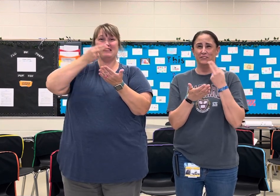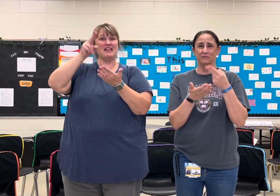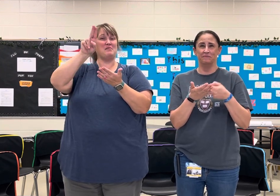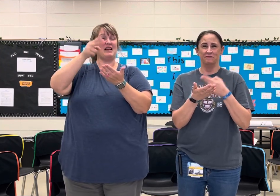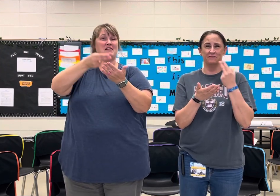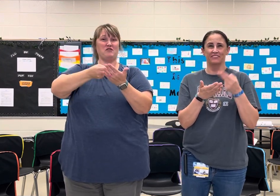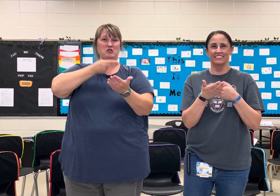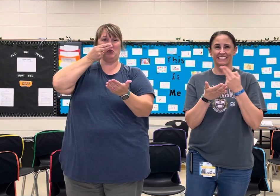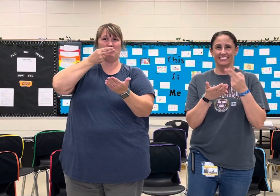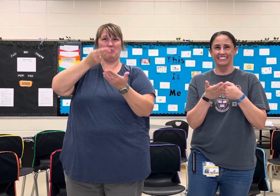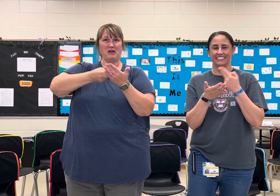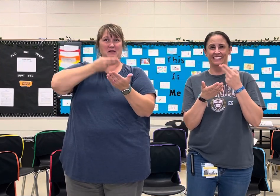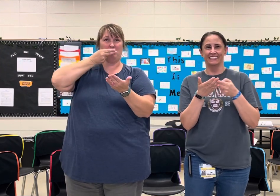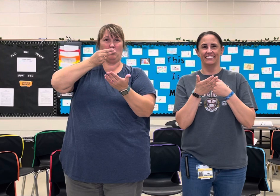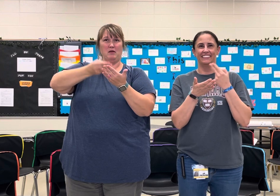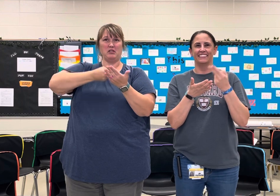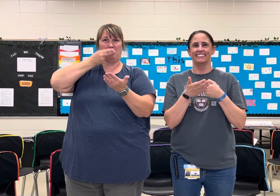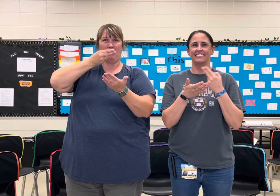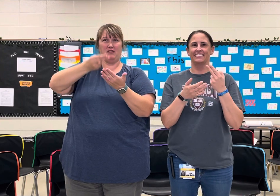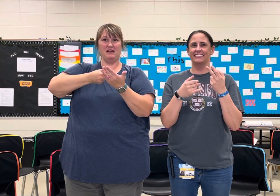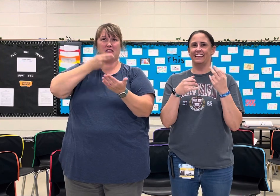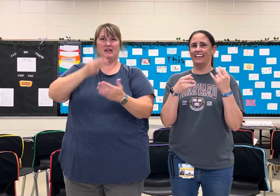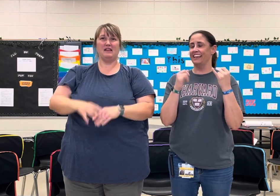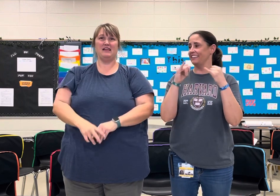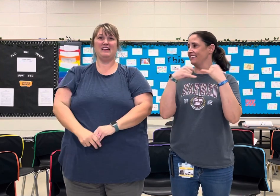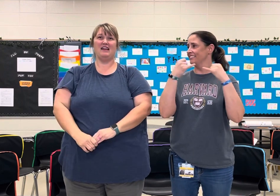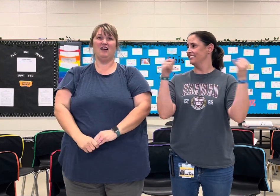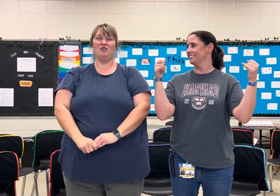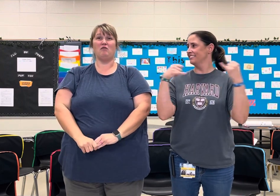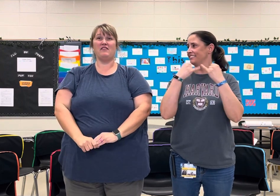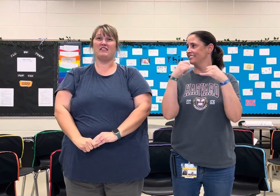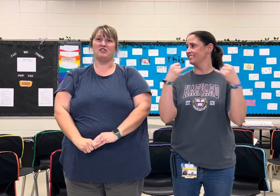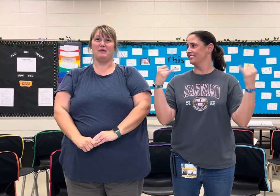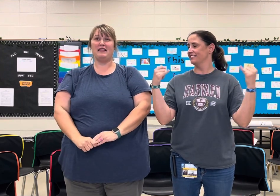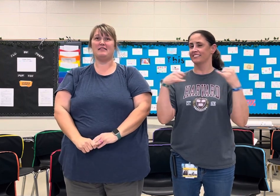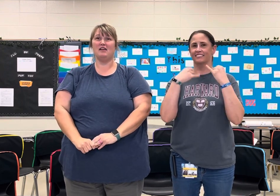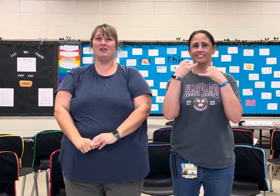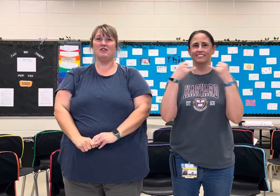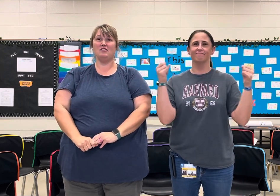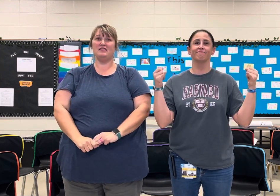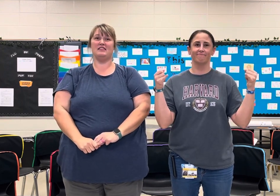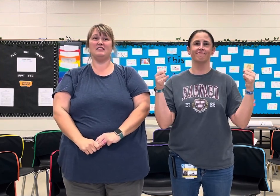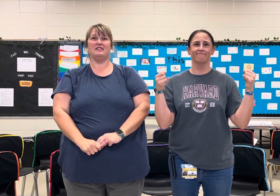Same sign for spoon, but bring up more of two. Sketty. Oh, only if it's got your red sauce.